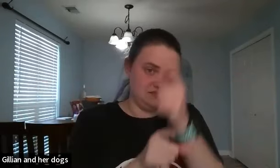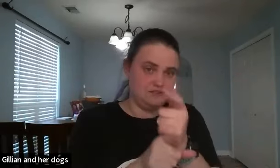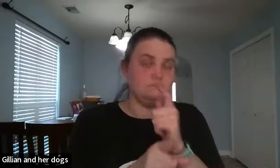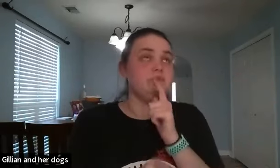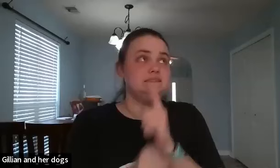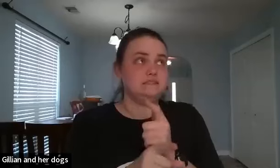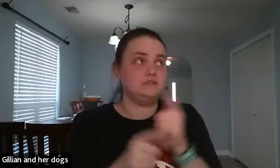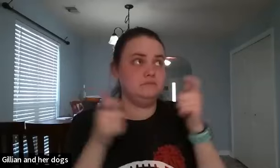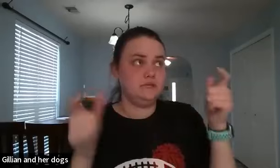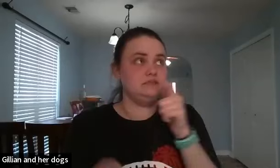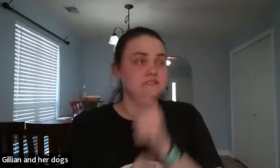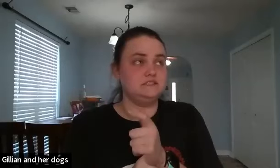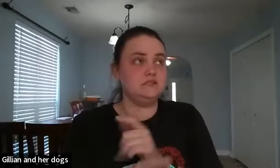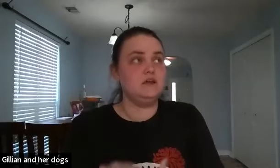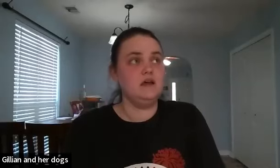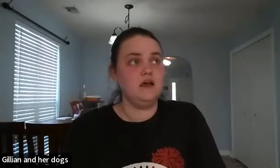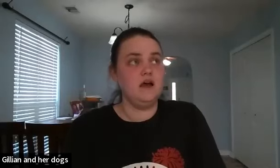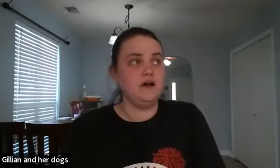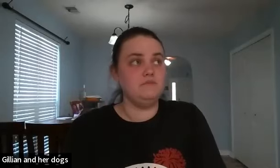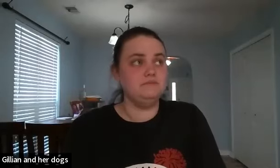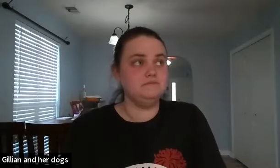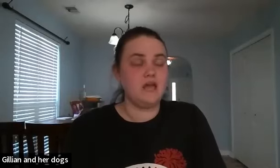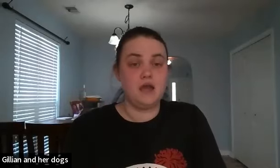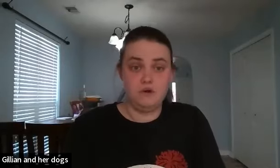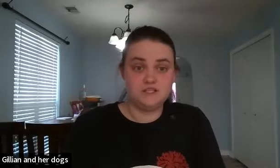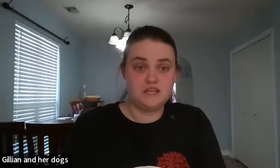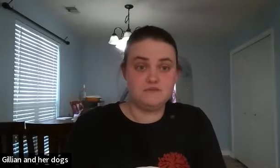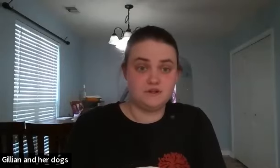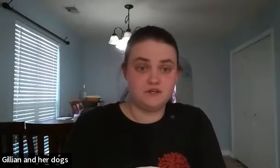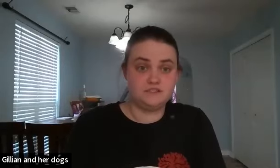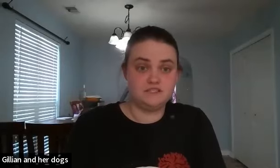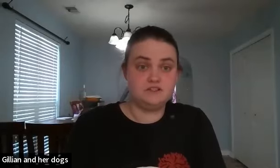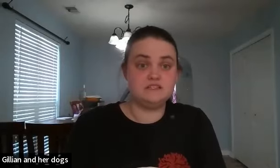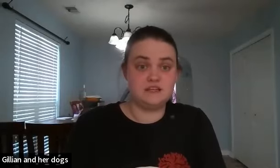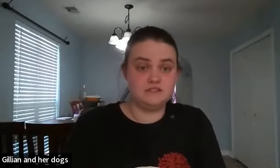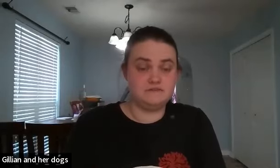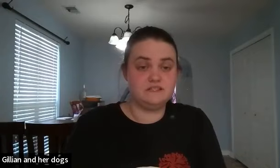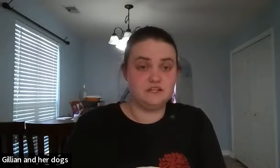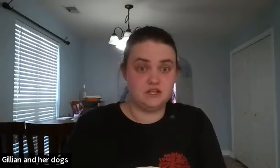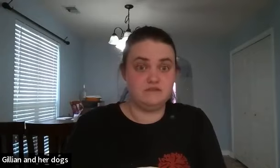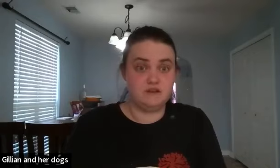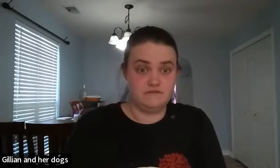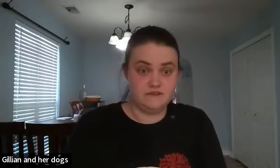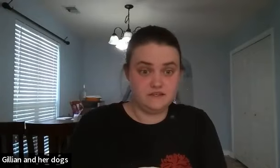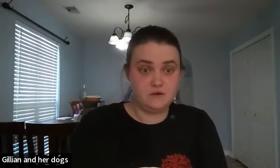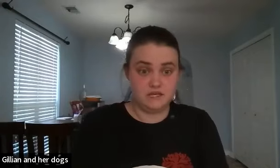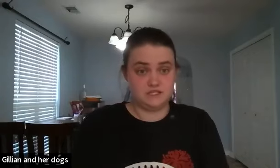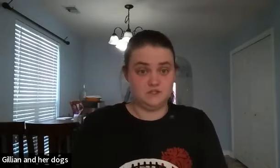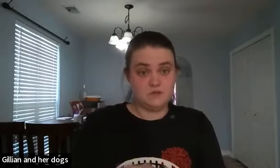sister, big sister, big sister. I'd watch that in front of your sister because I could definitely see her getting very offended going, excuse me,